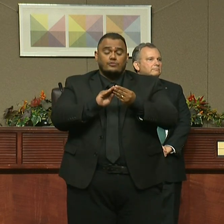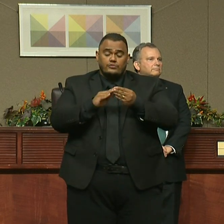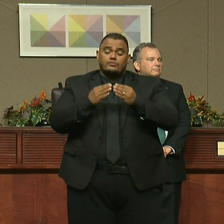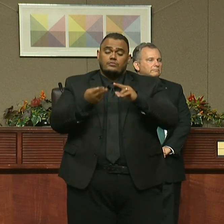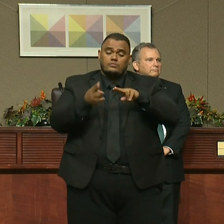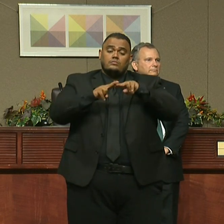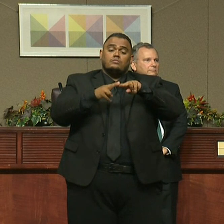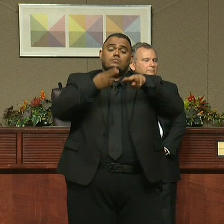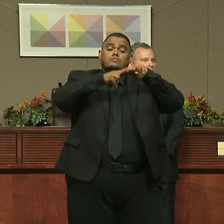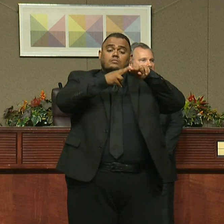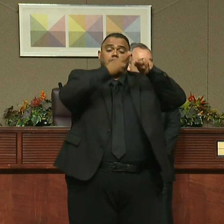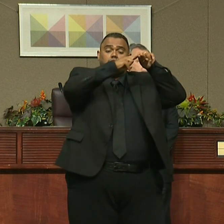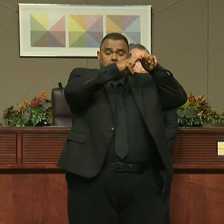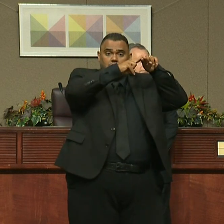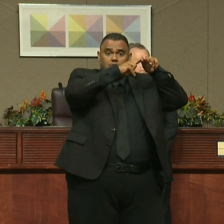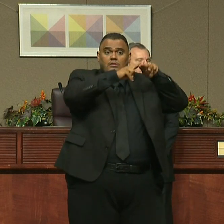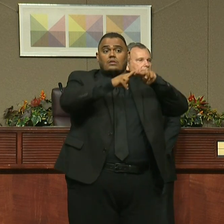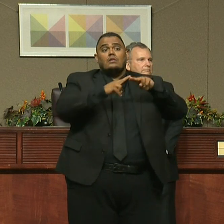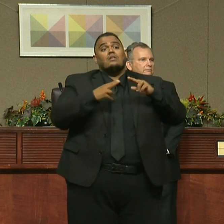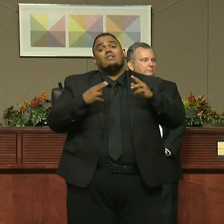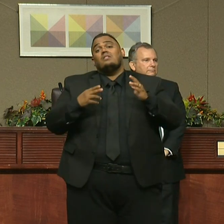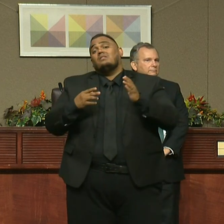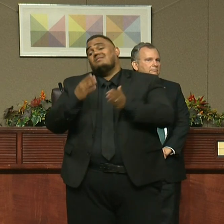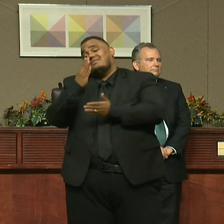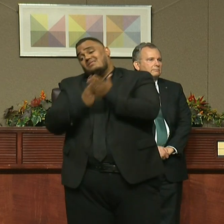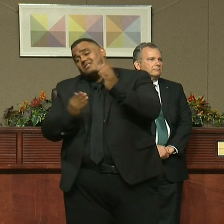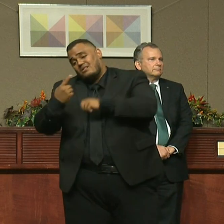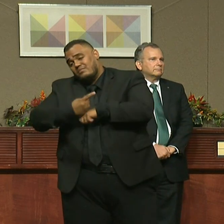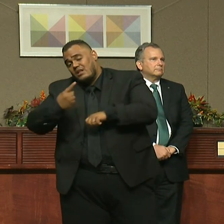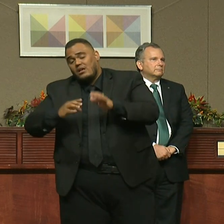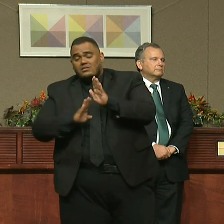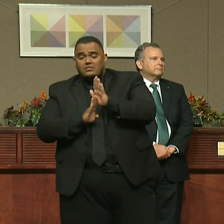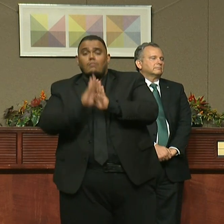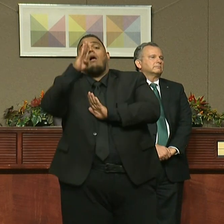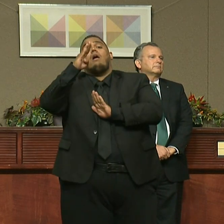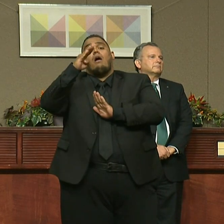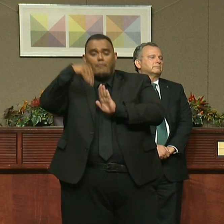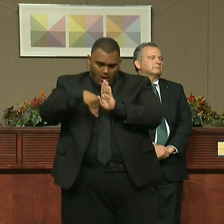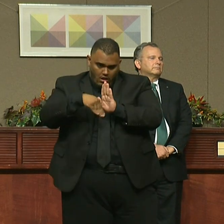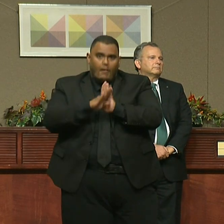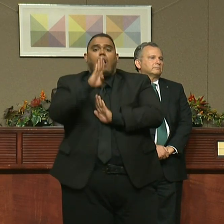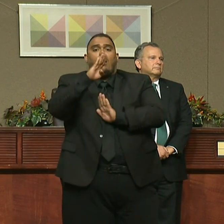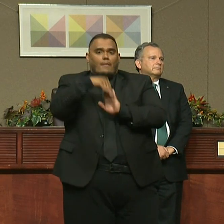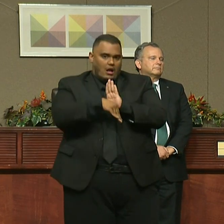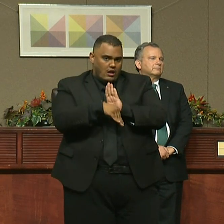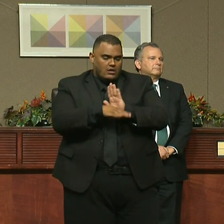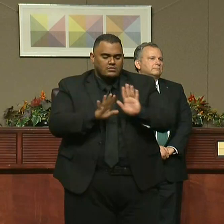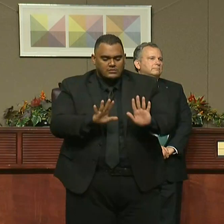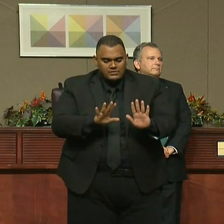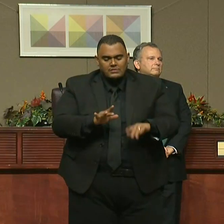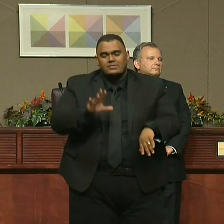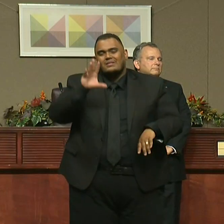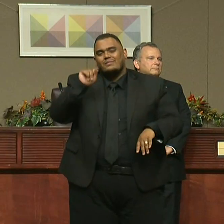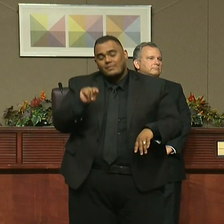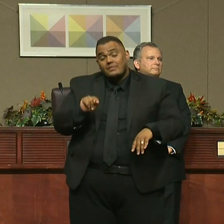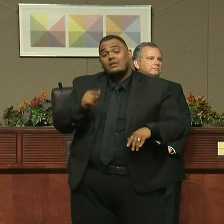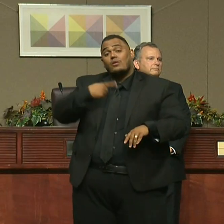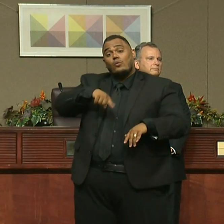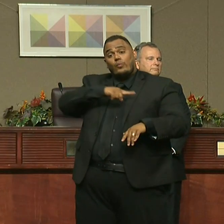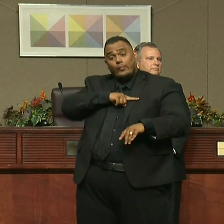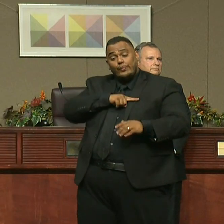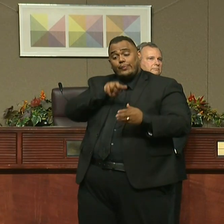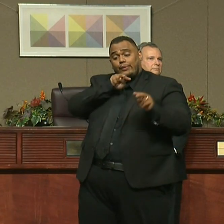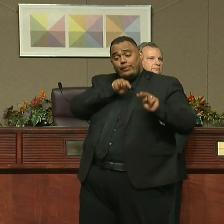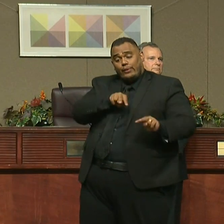some days, it's very unstable. Some days go higher than the prior day, but a weekly tally